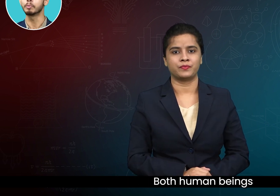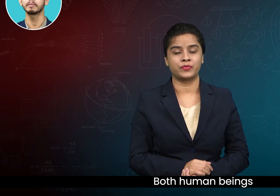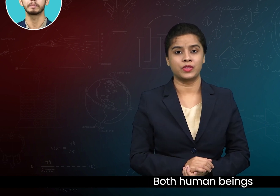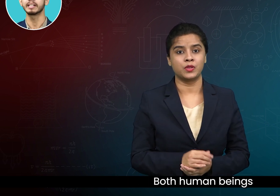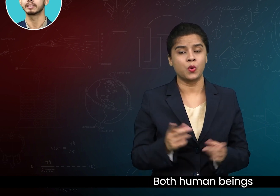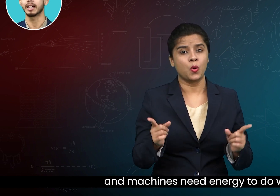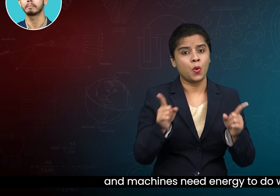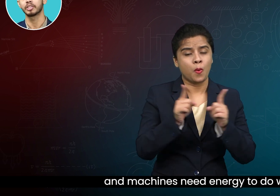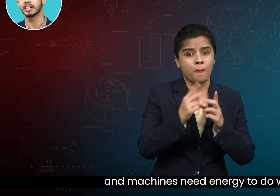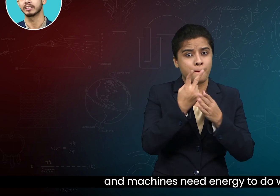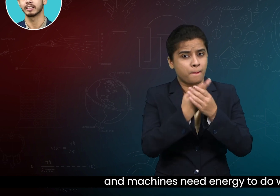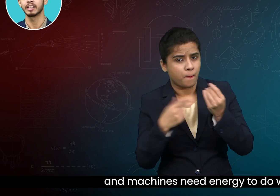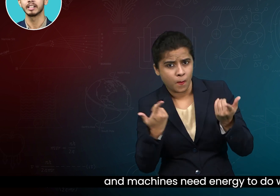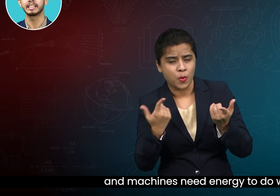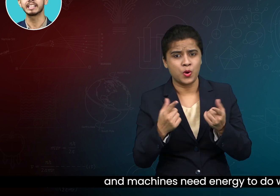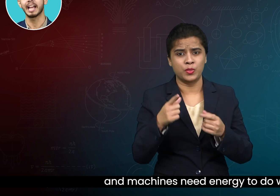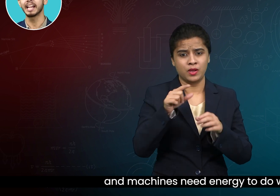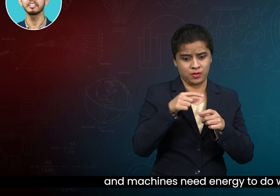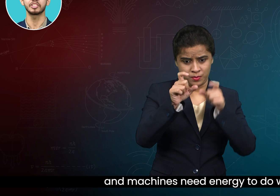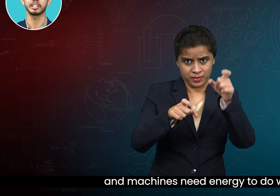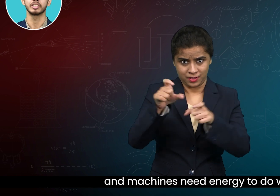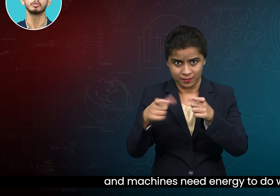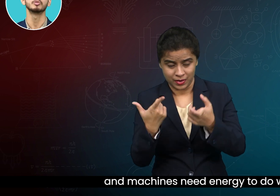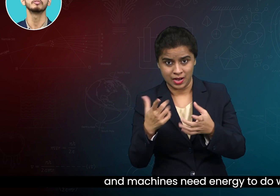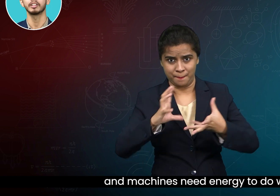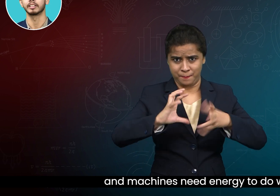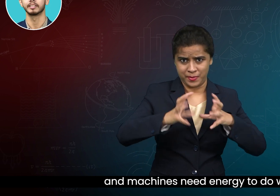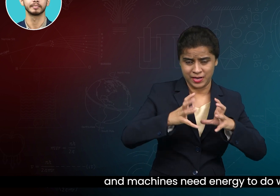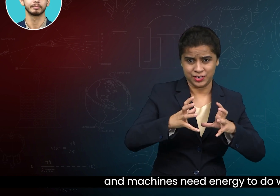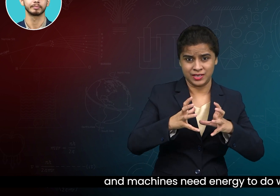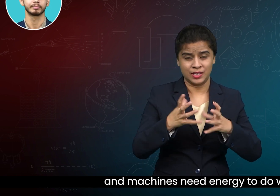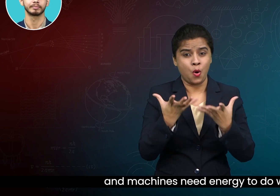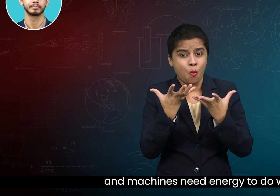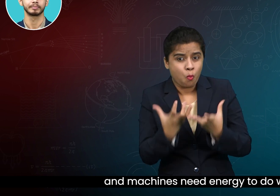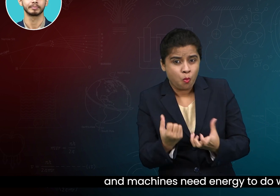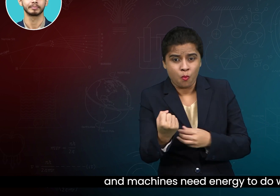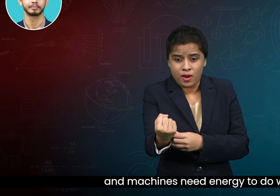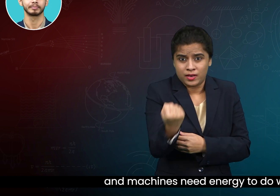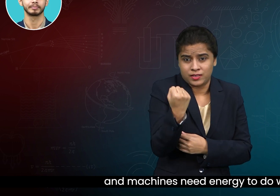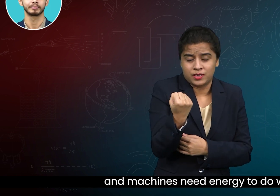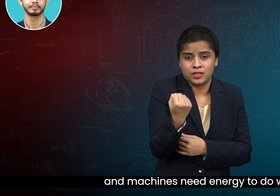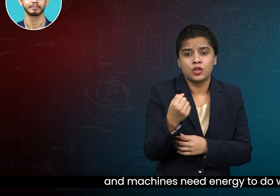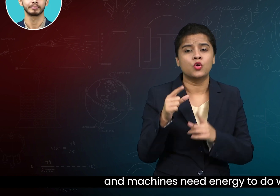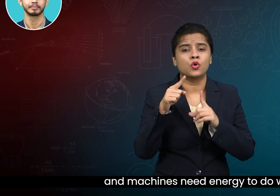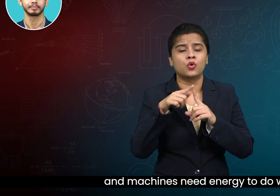Both human beings and machines need energy to do work.